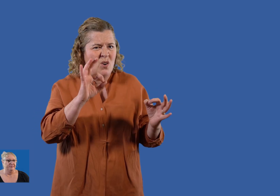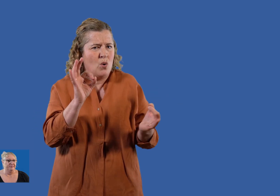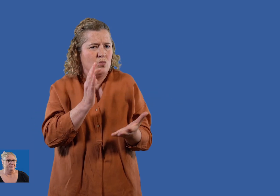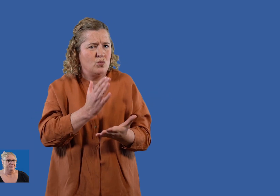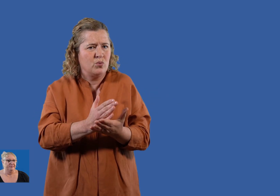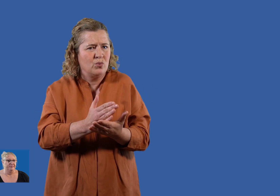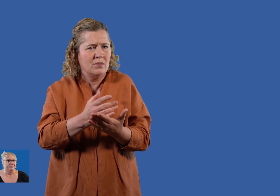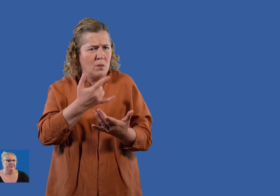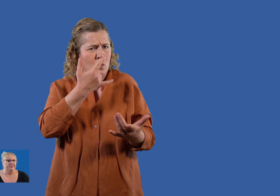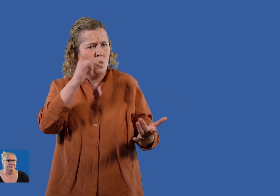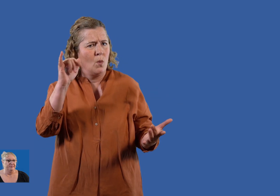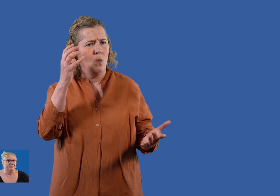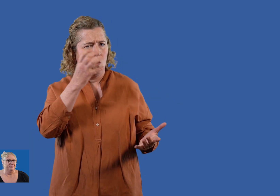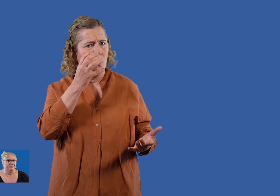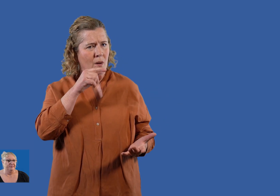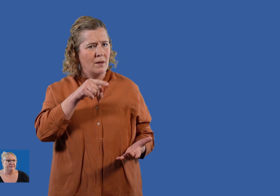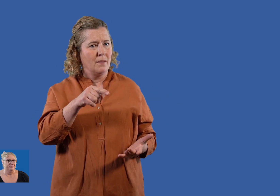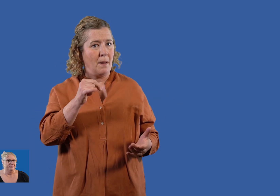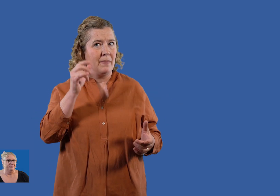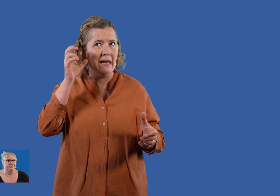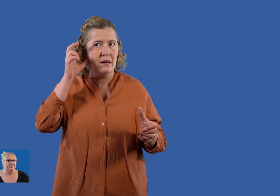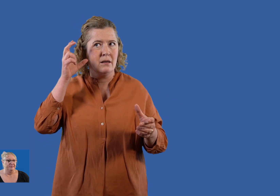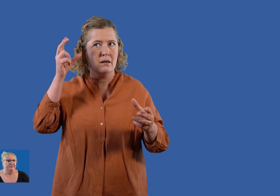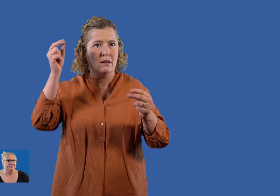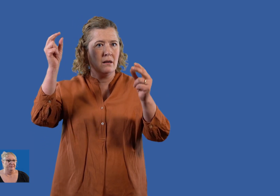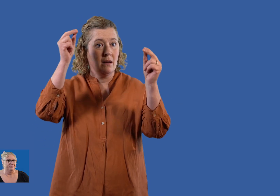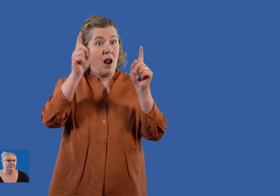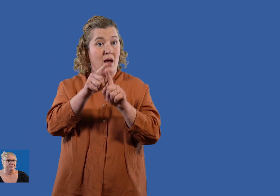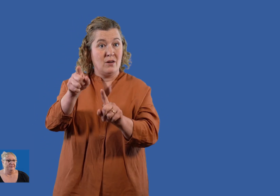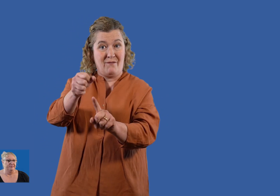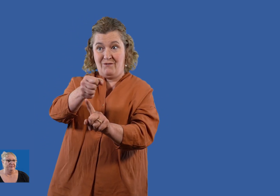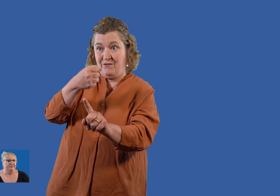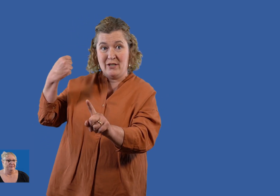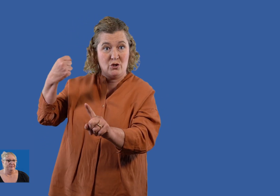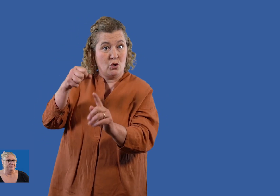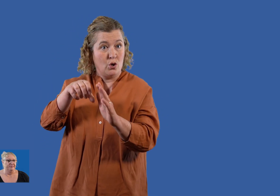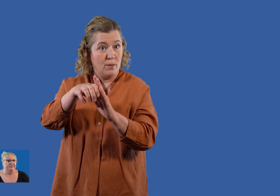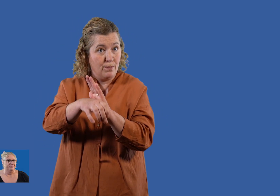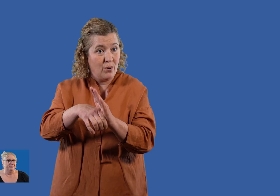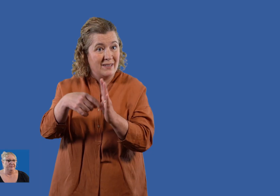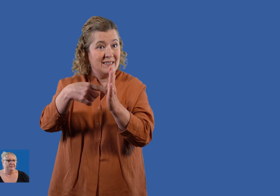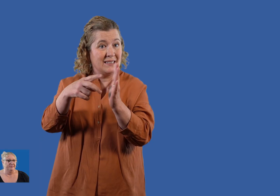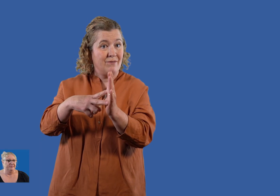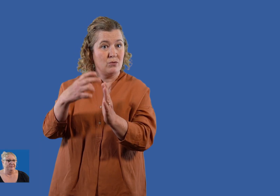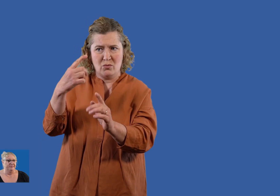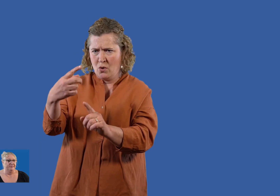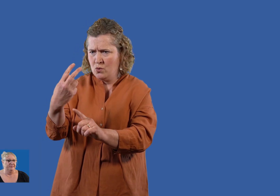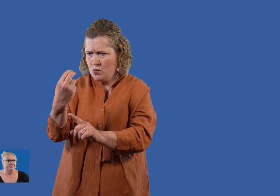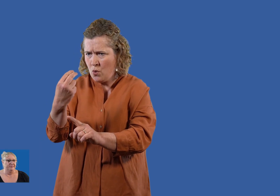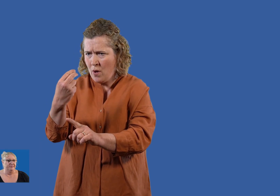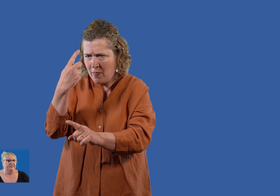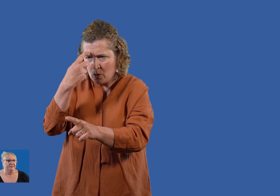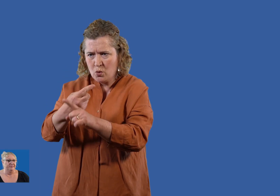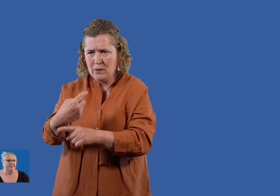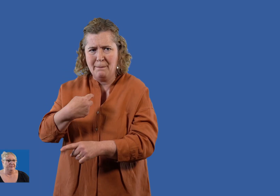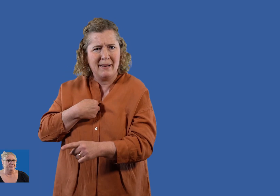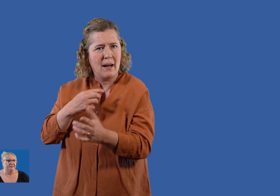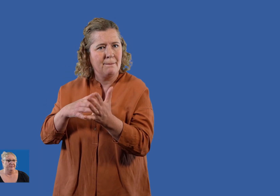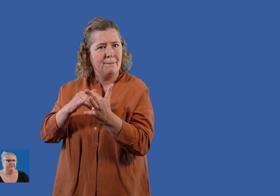really intense. They hear voices or get specific messages from inanimate objects like the fridge,